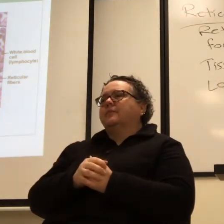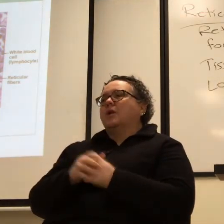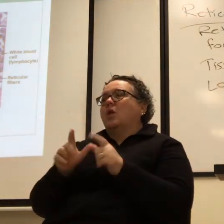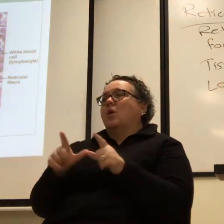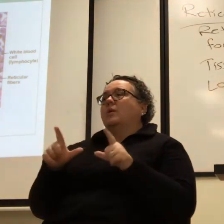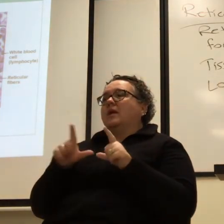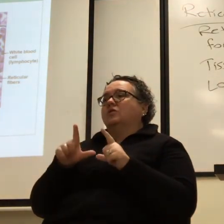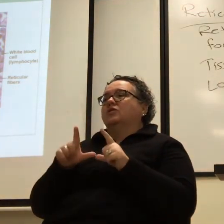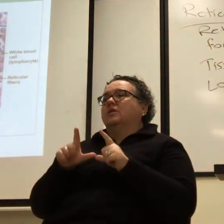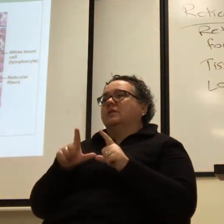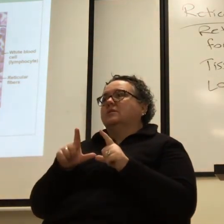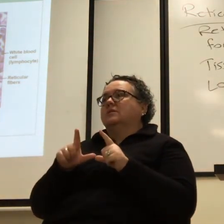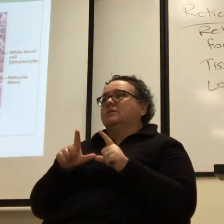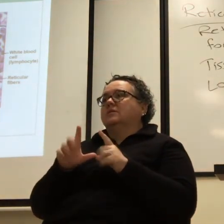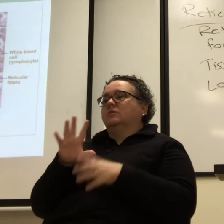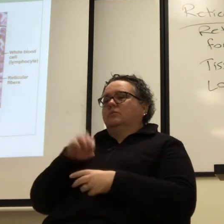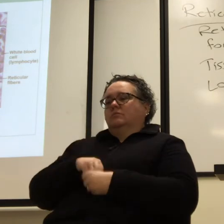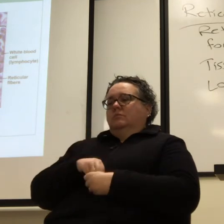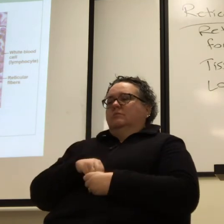Locations,